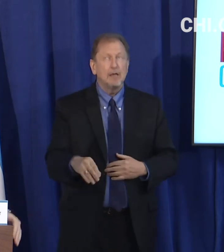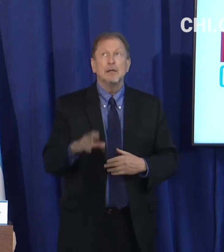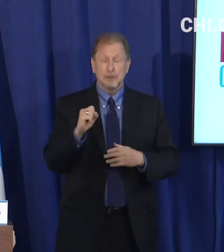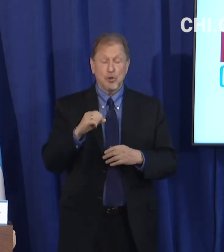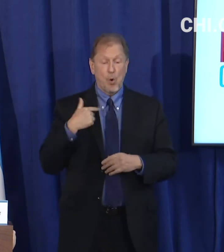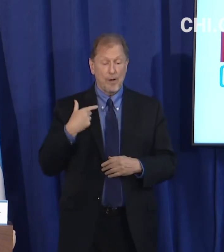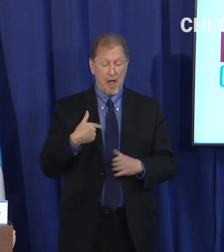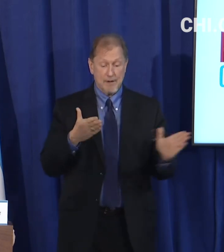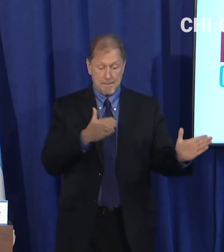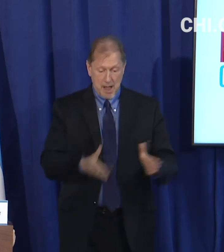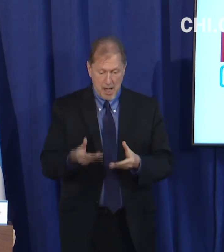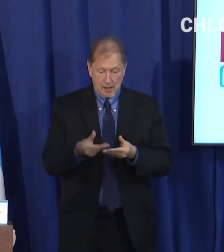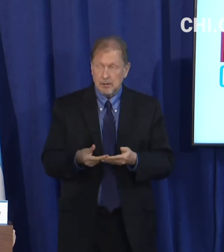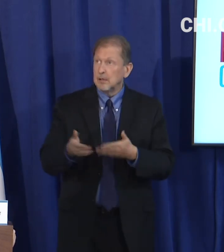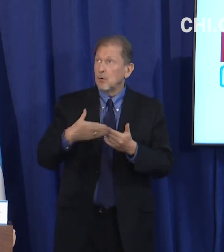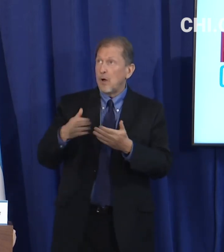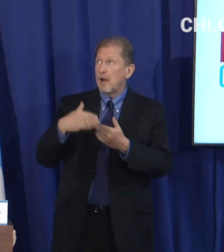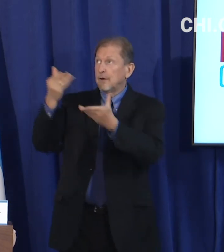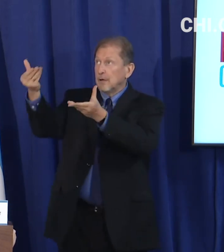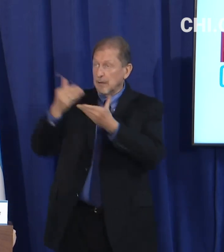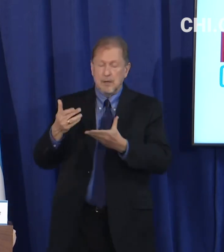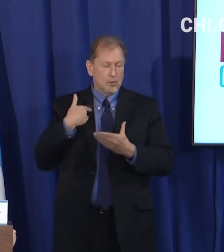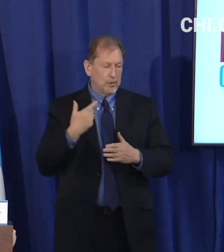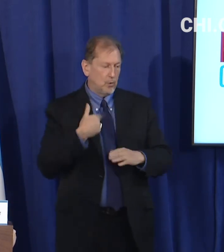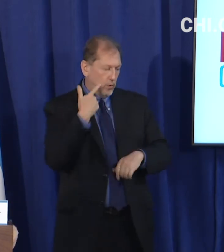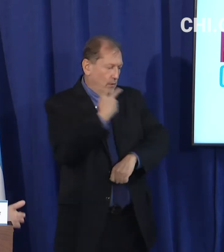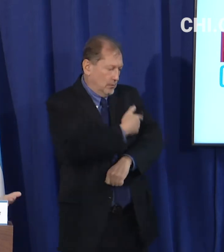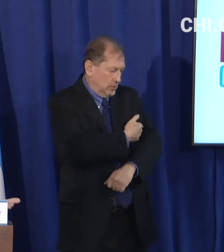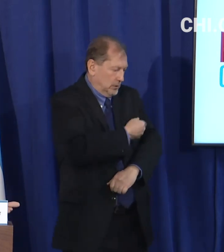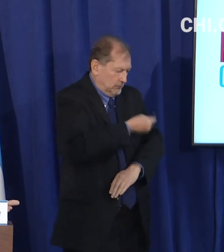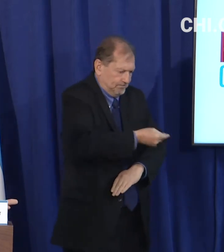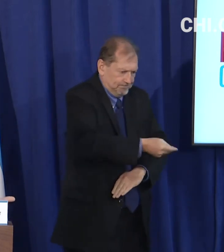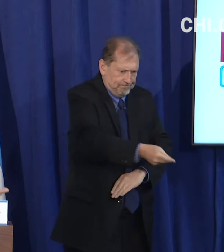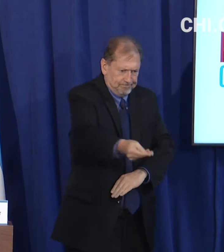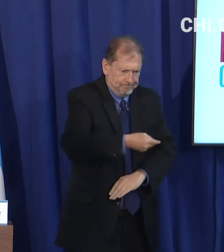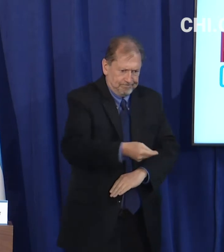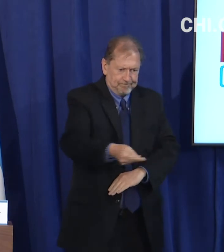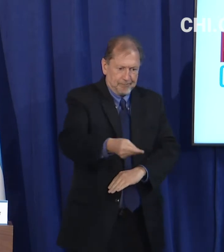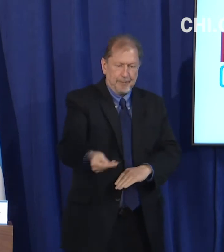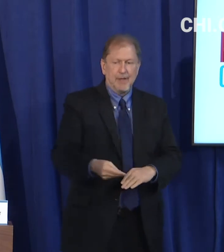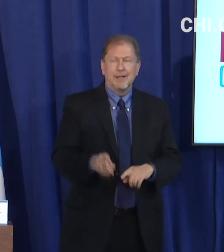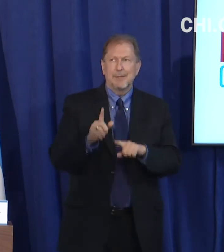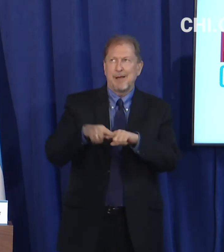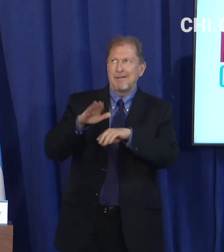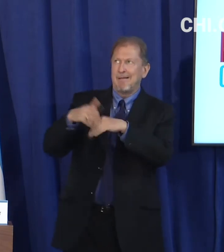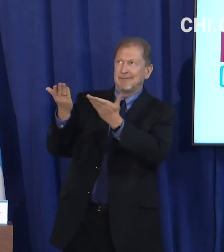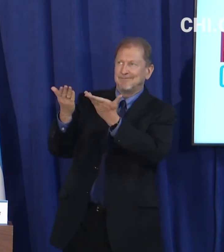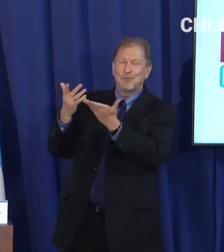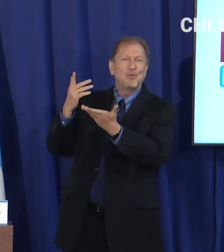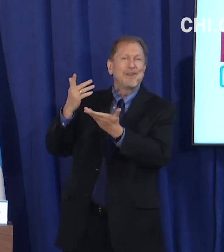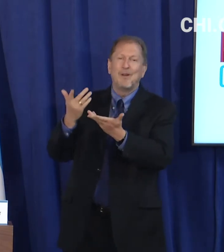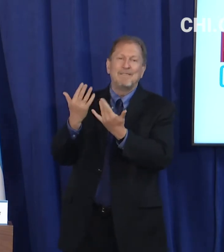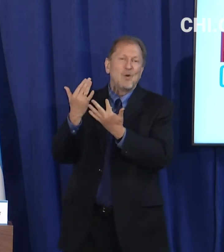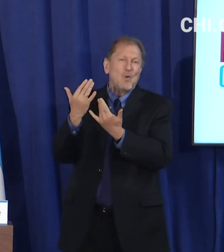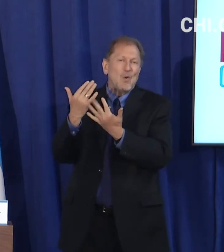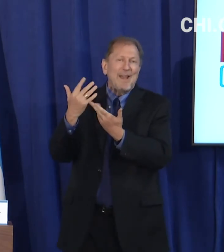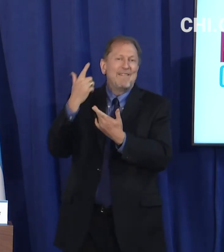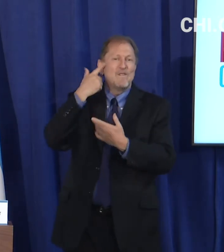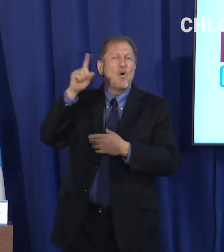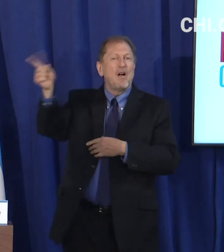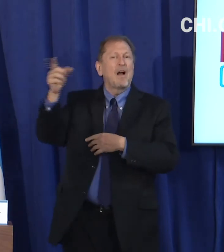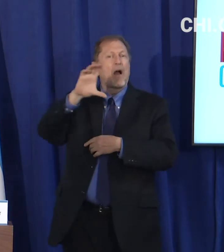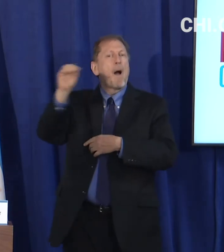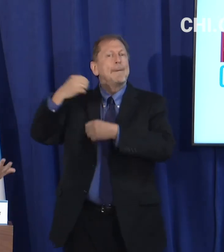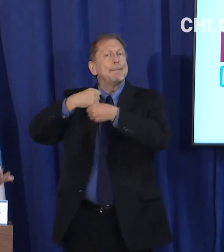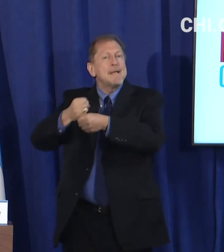scale vaccine at whatever rate it is made available, but we are quite dependent on the timing of when vaccines are available and then